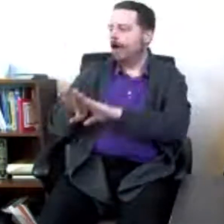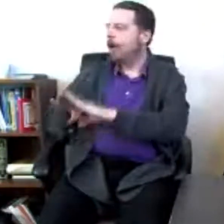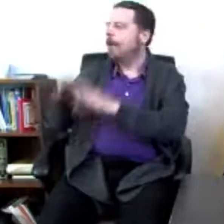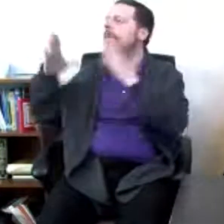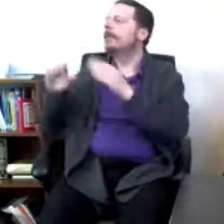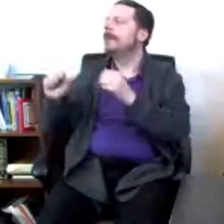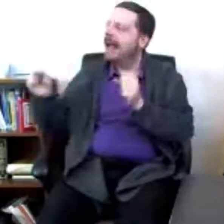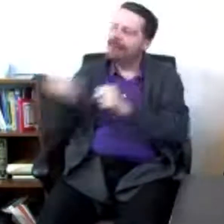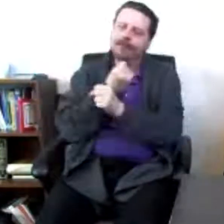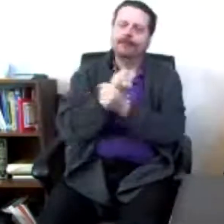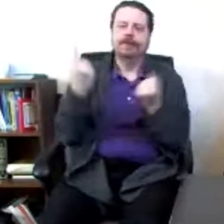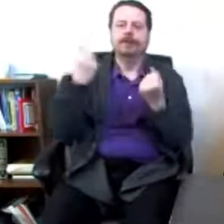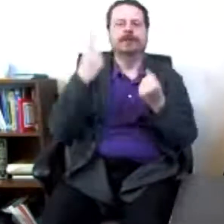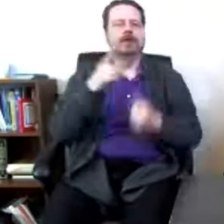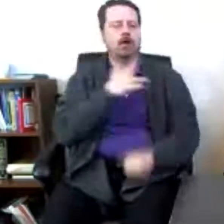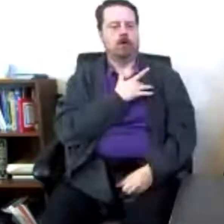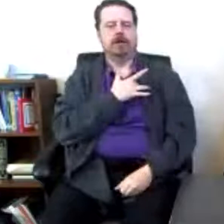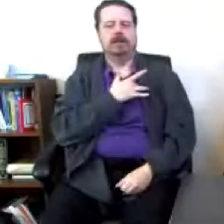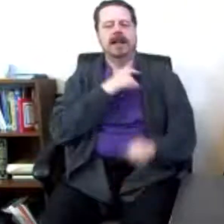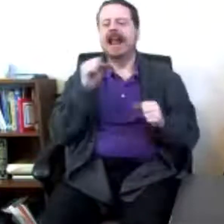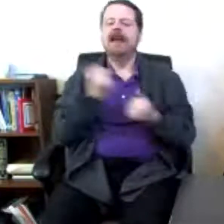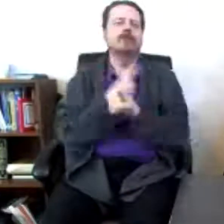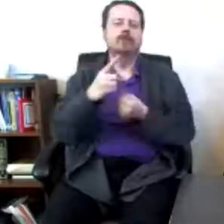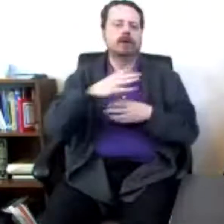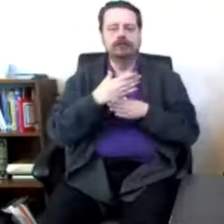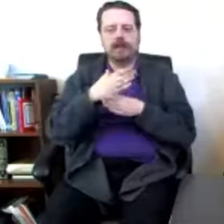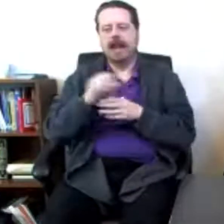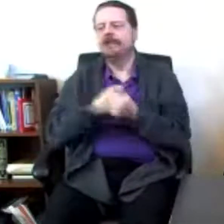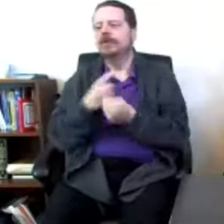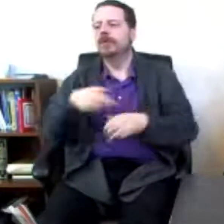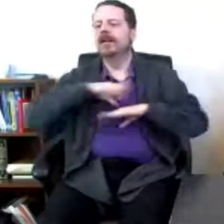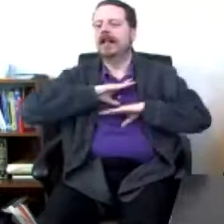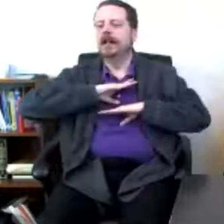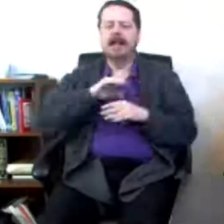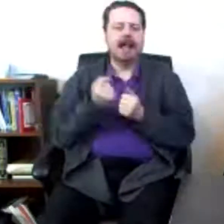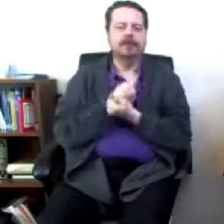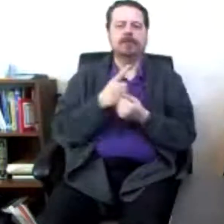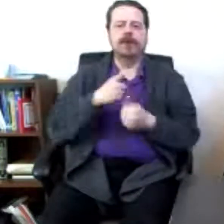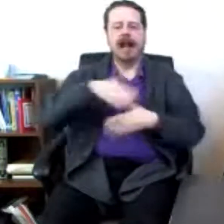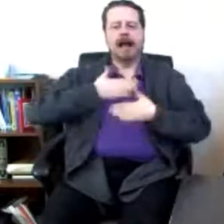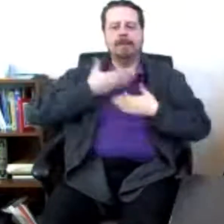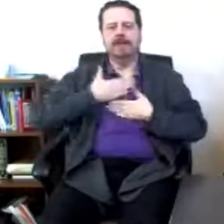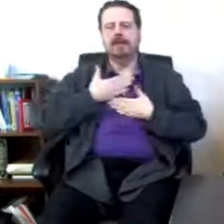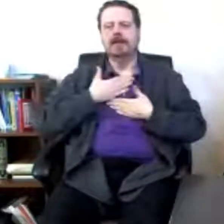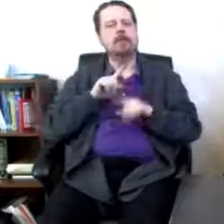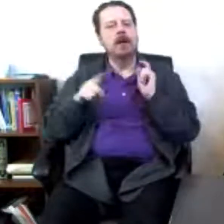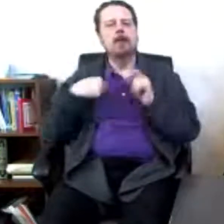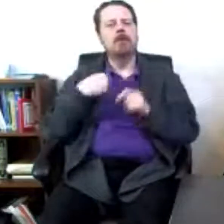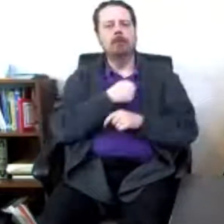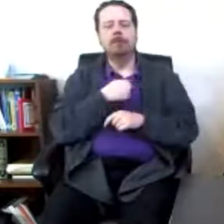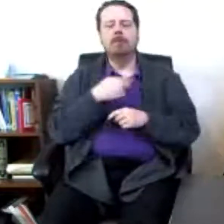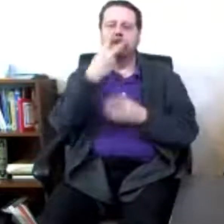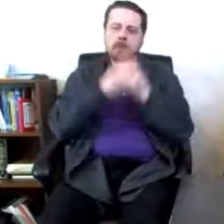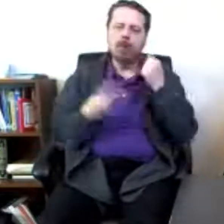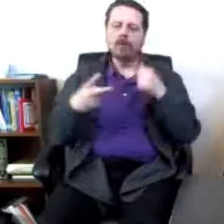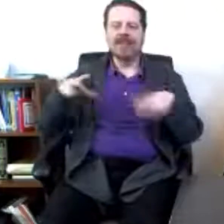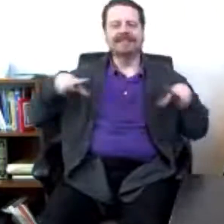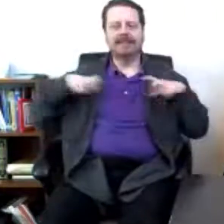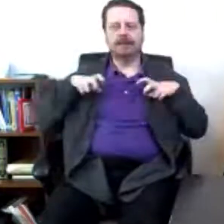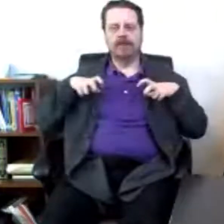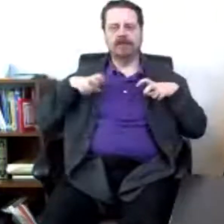and everybody will be sharing and happy. Instead, we are both selfish